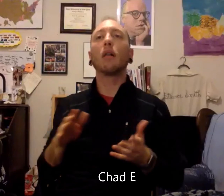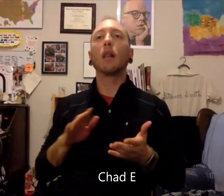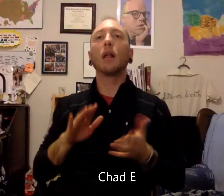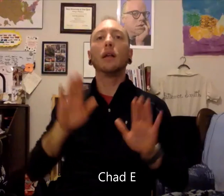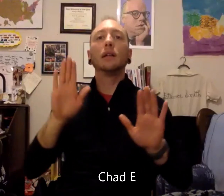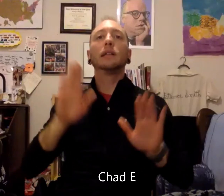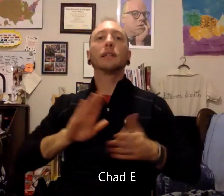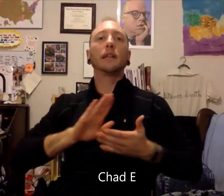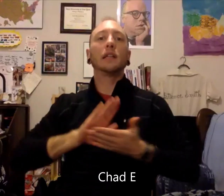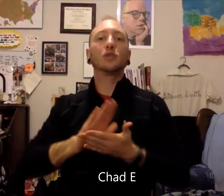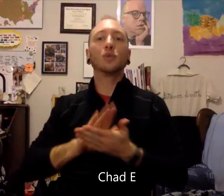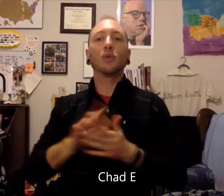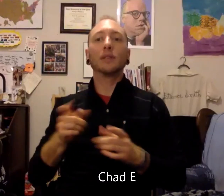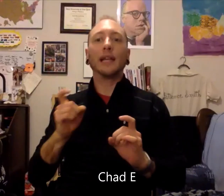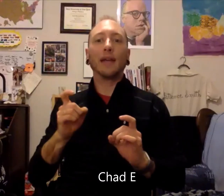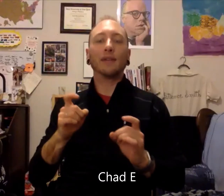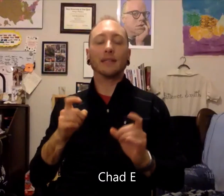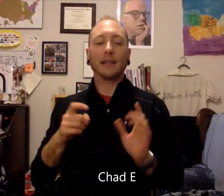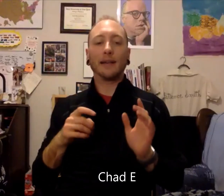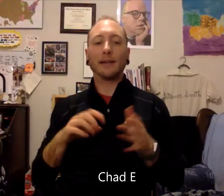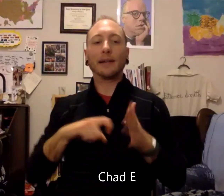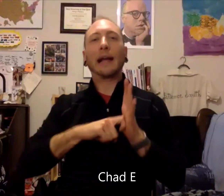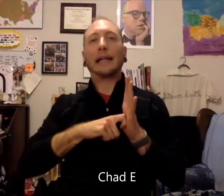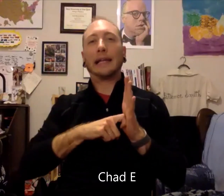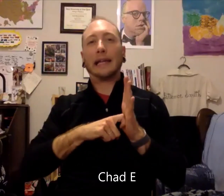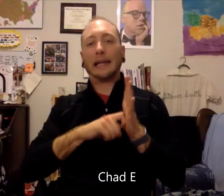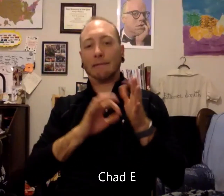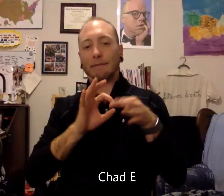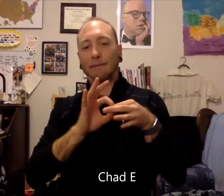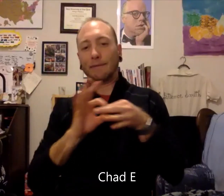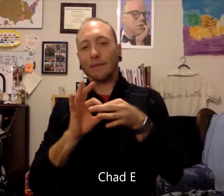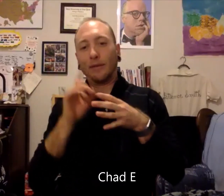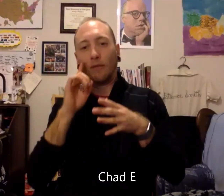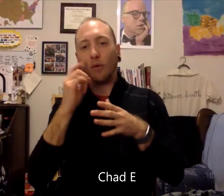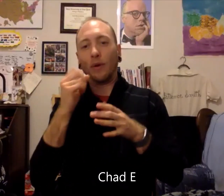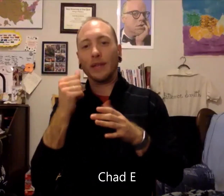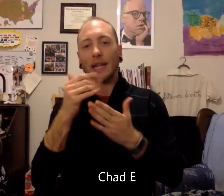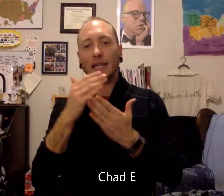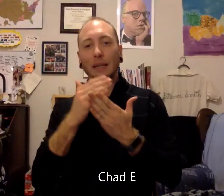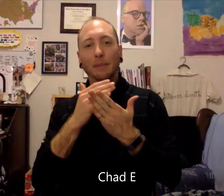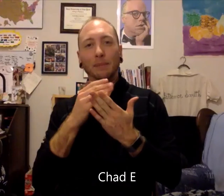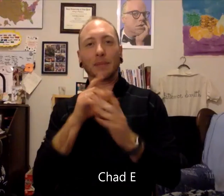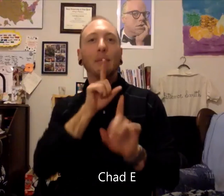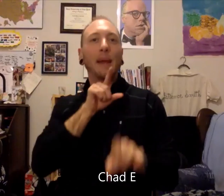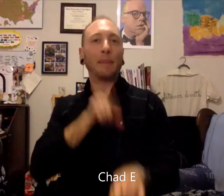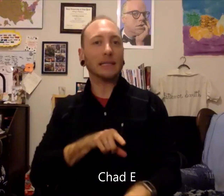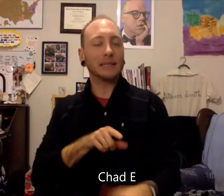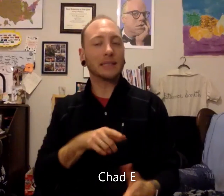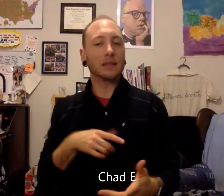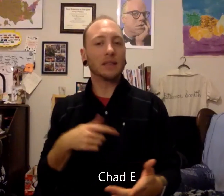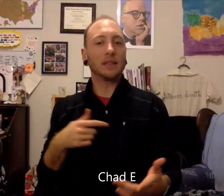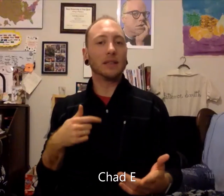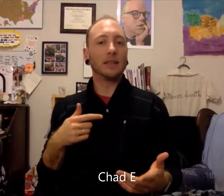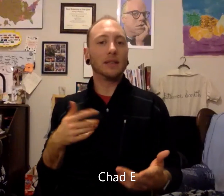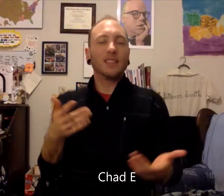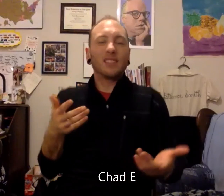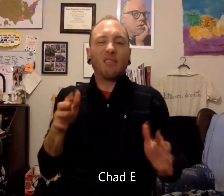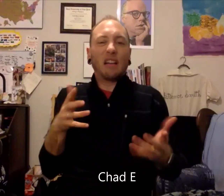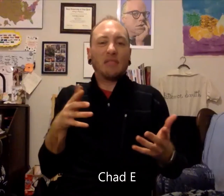10 commandments. And I know that I did not go enough to get all 10 of them. So I was very devoid of God. In many ways that